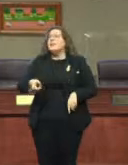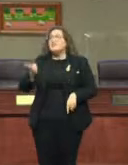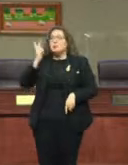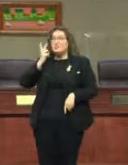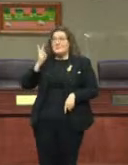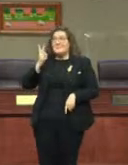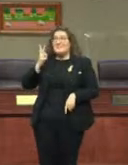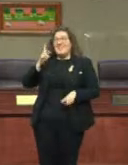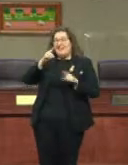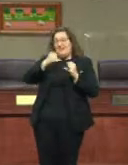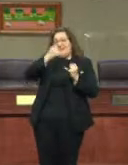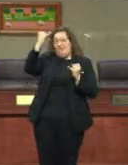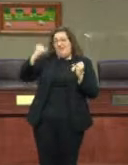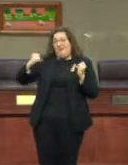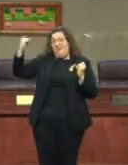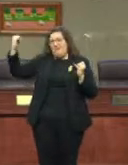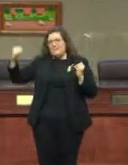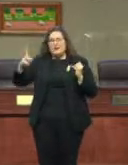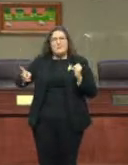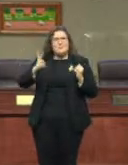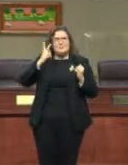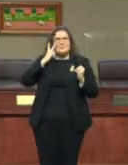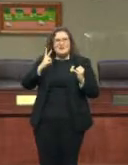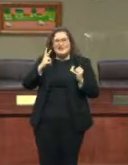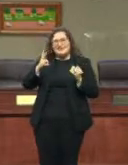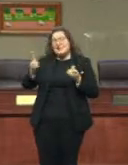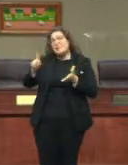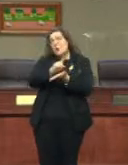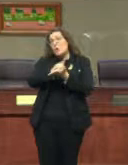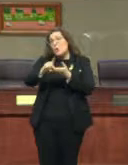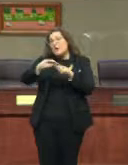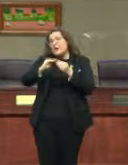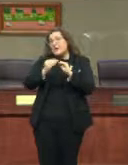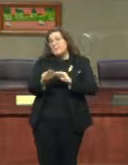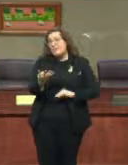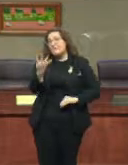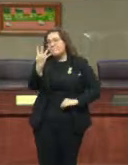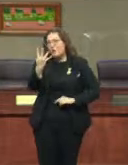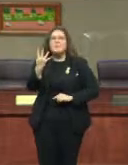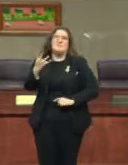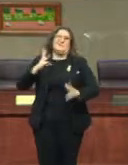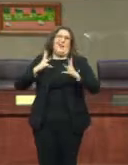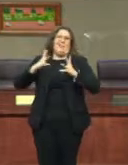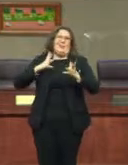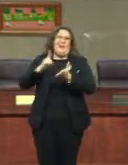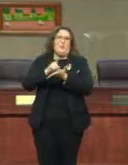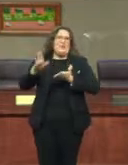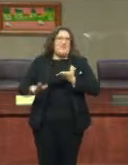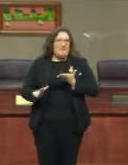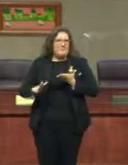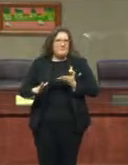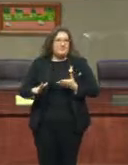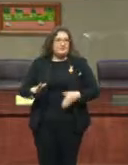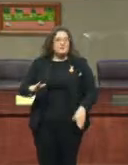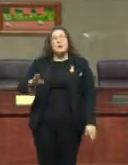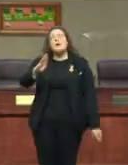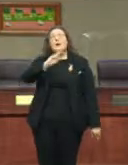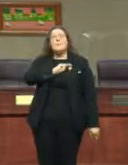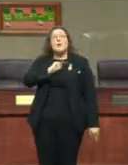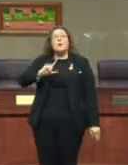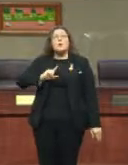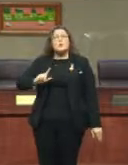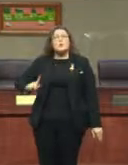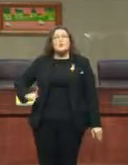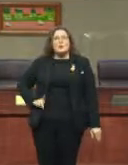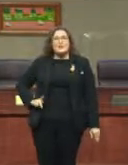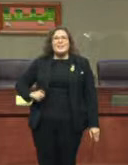you see in the vaccine that day on week 4, that was a Martin Luther King Day, that many of the facilities were closed. So that's why you